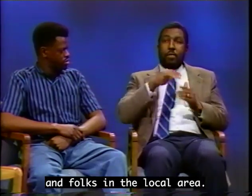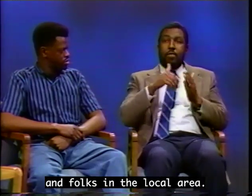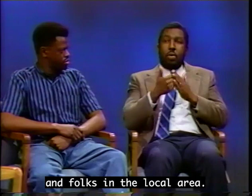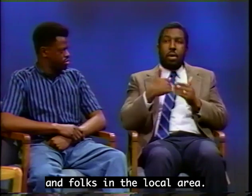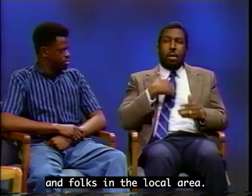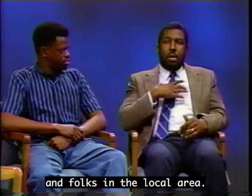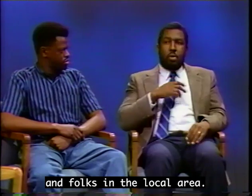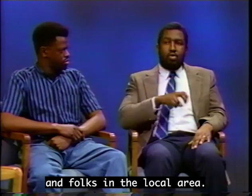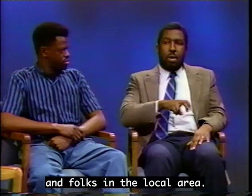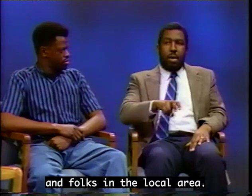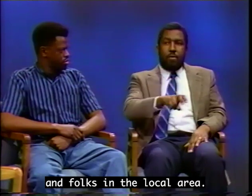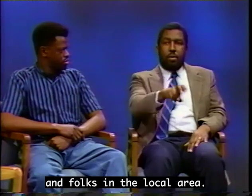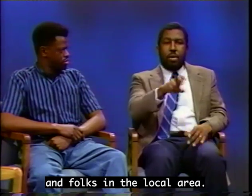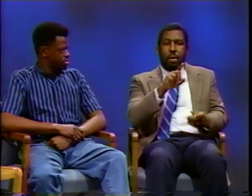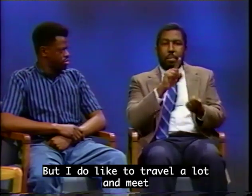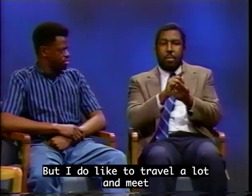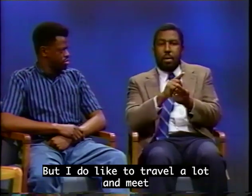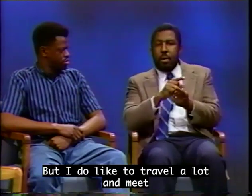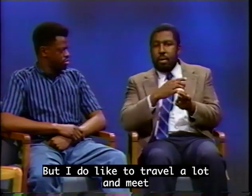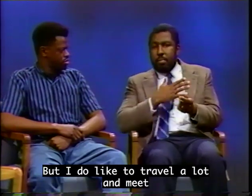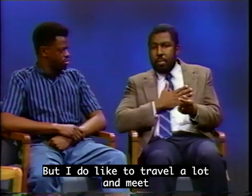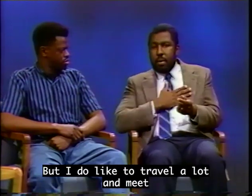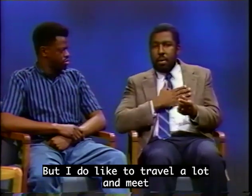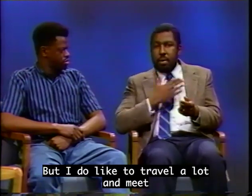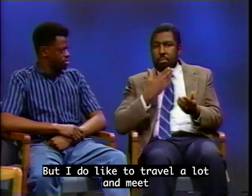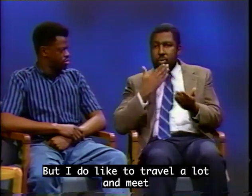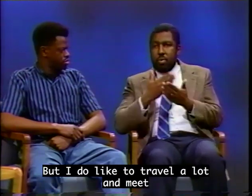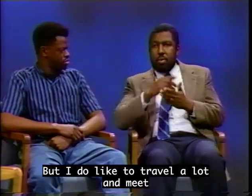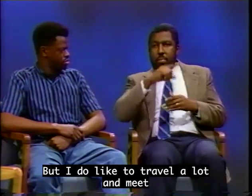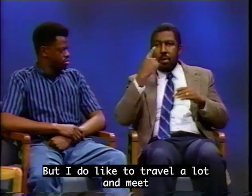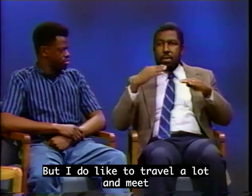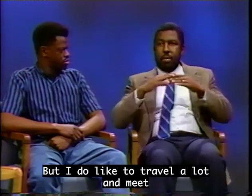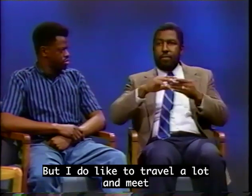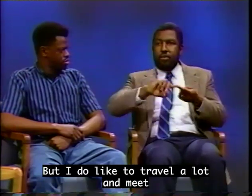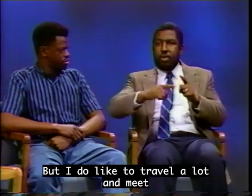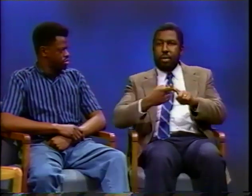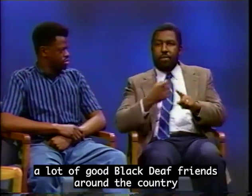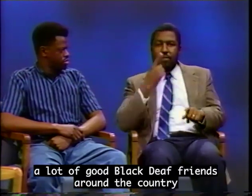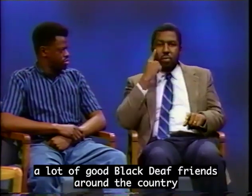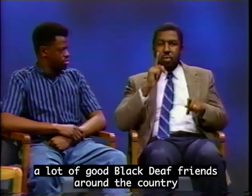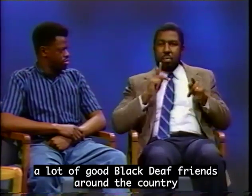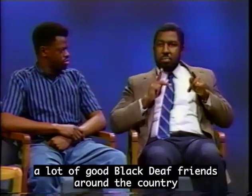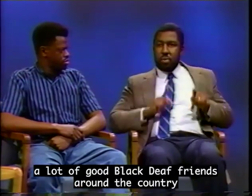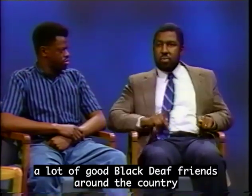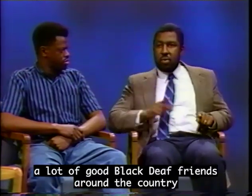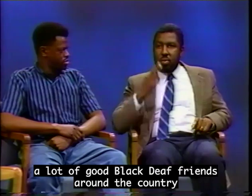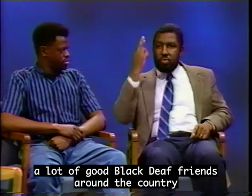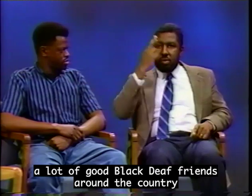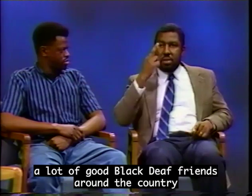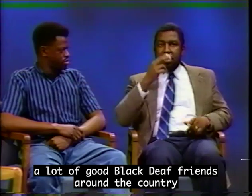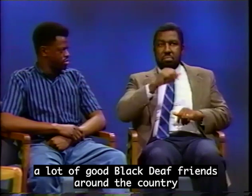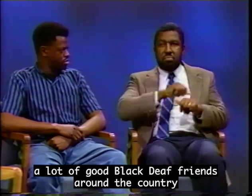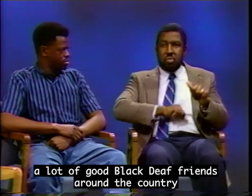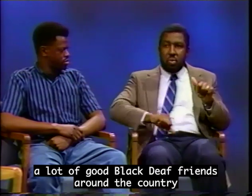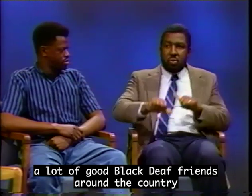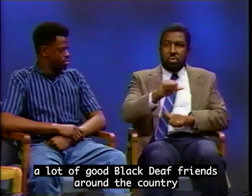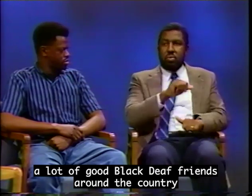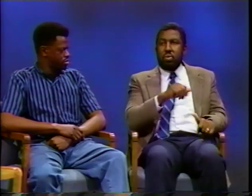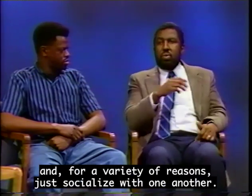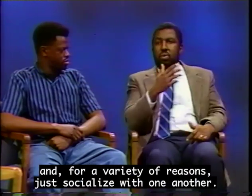area. But I do like to travel a lot and meet a lot of good black deaf friends around the country, and